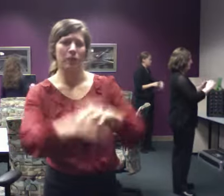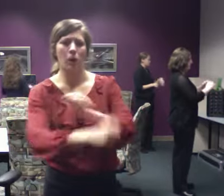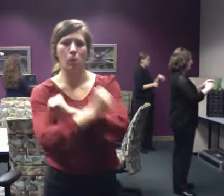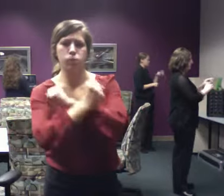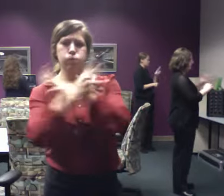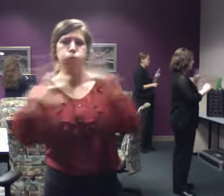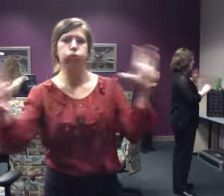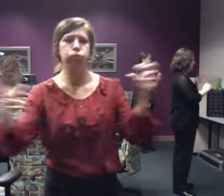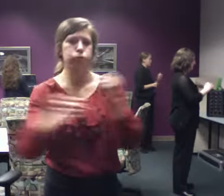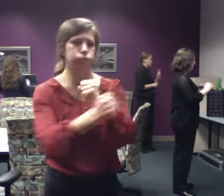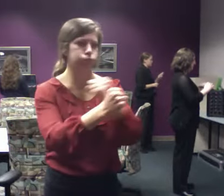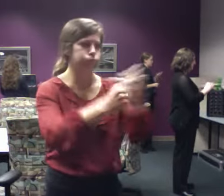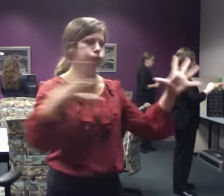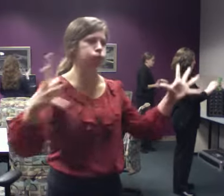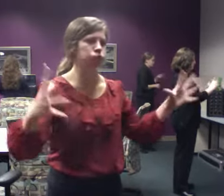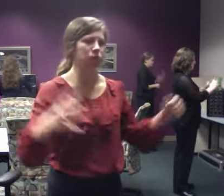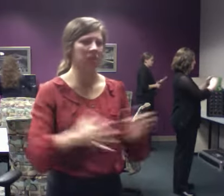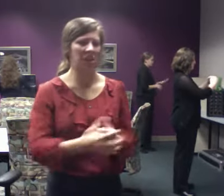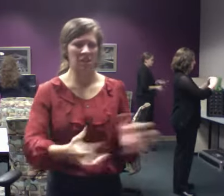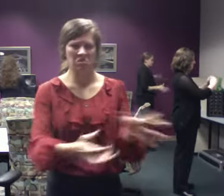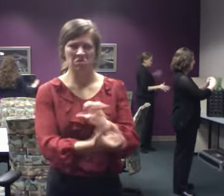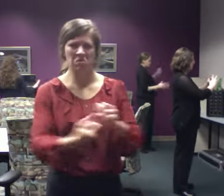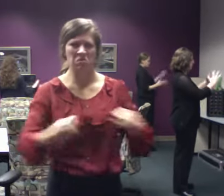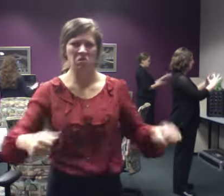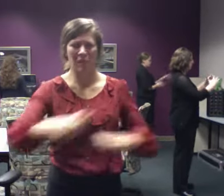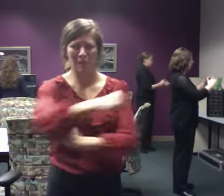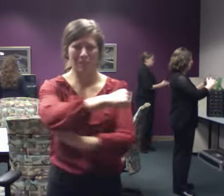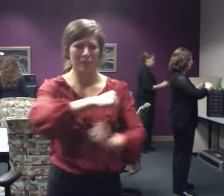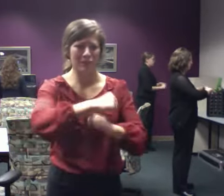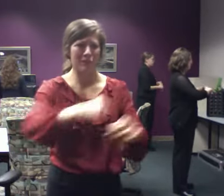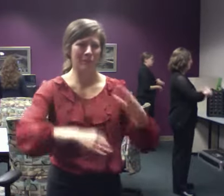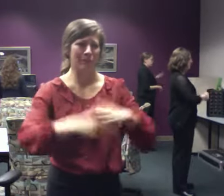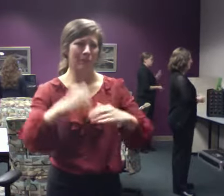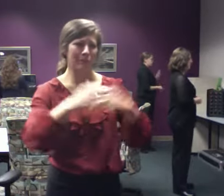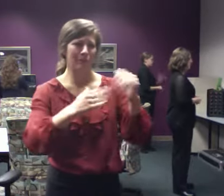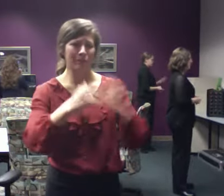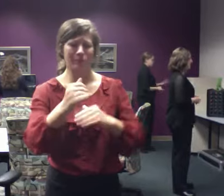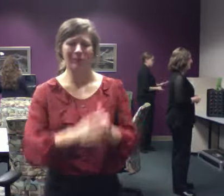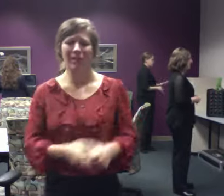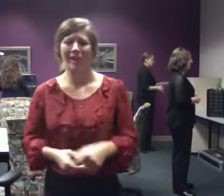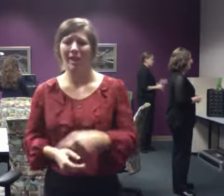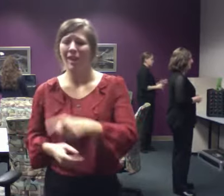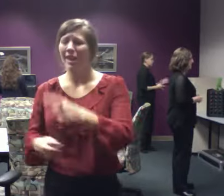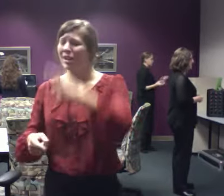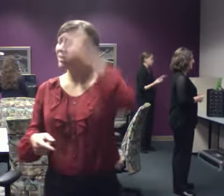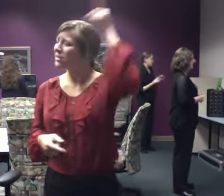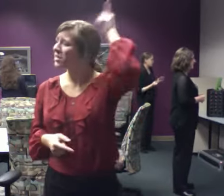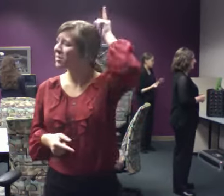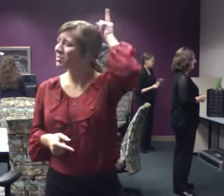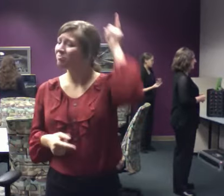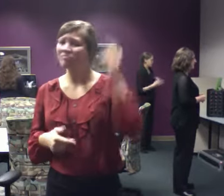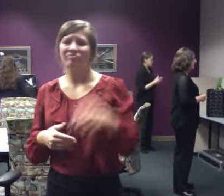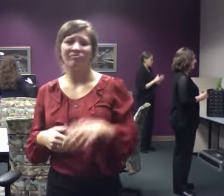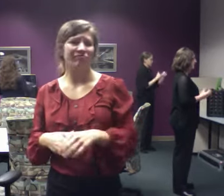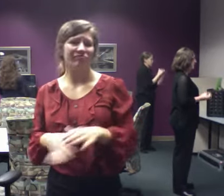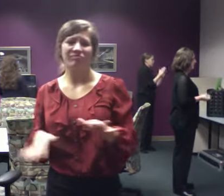prevent the Germans from advancing, or they blow it up, the point is the bridge is gone. One thing that a lot of people in the United States